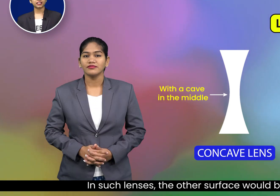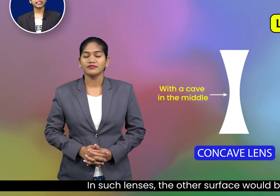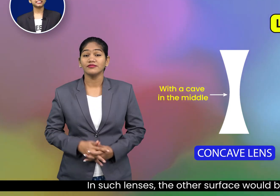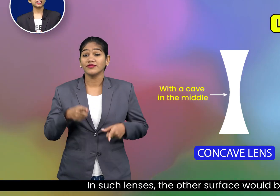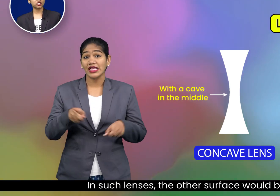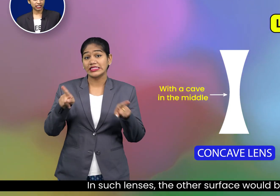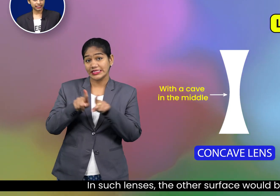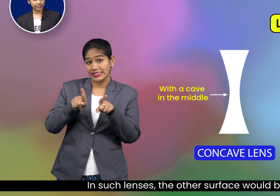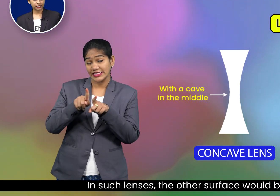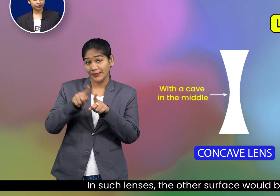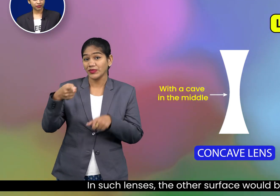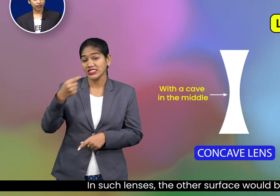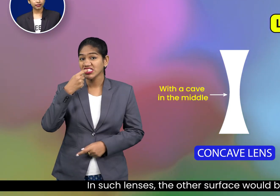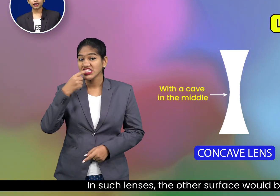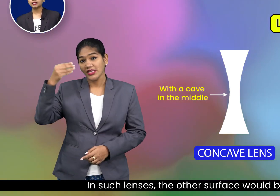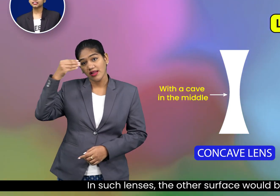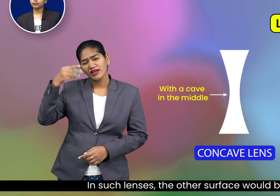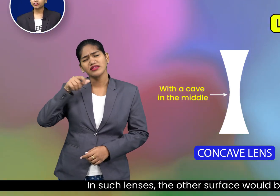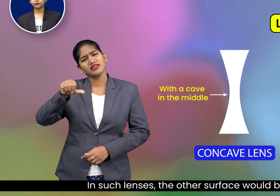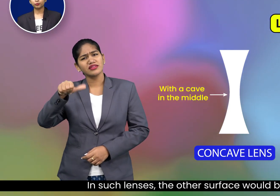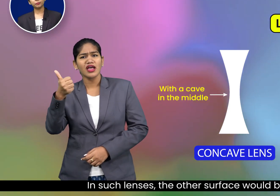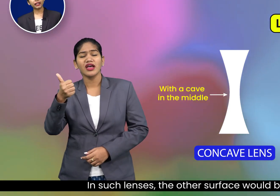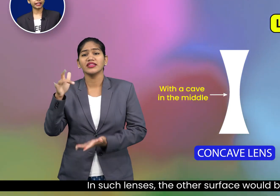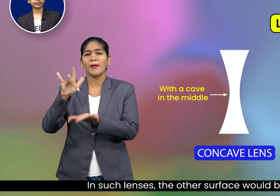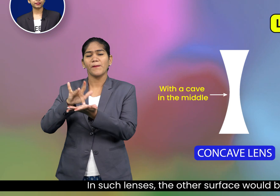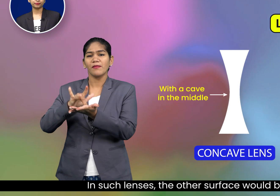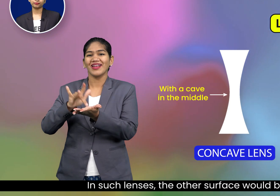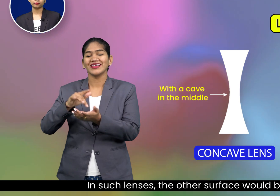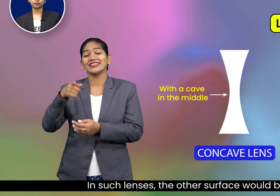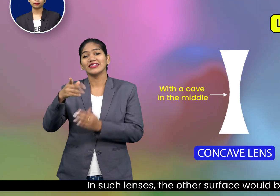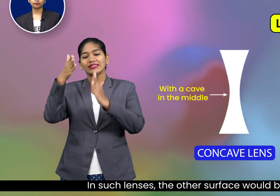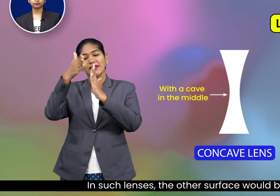In such lenses, the other surface would be plane.